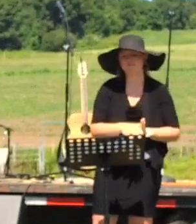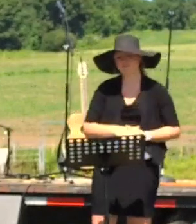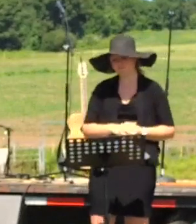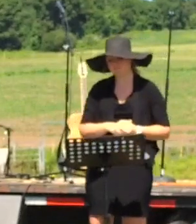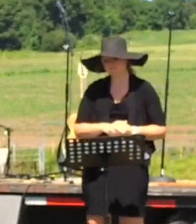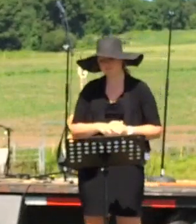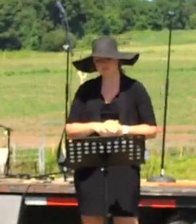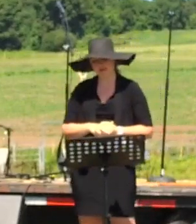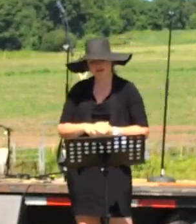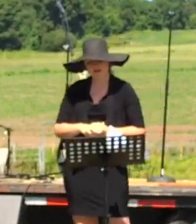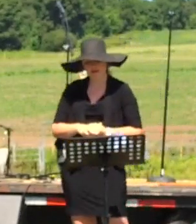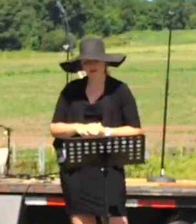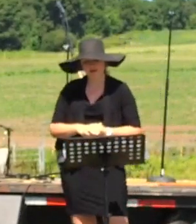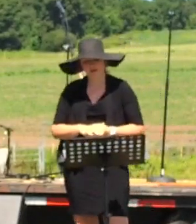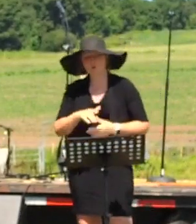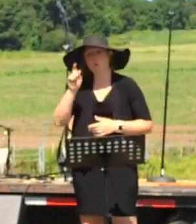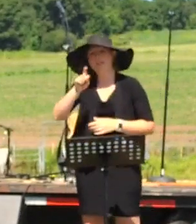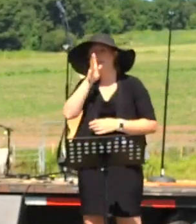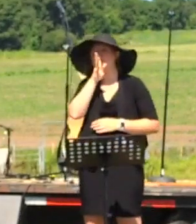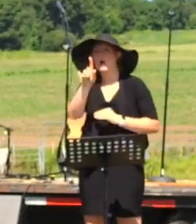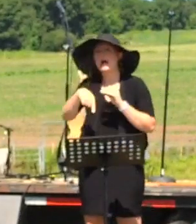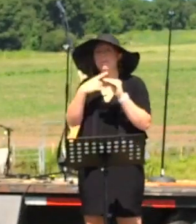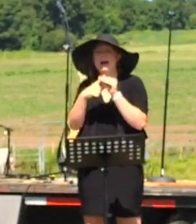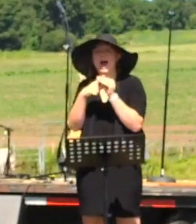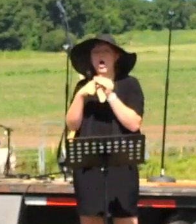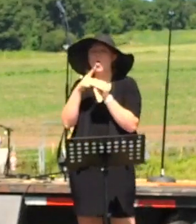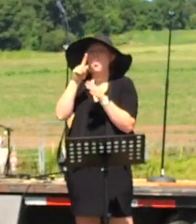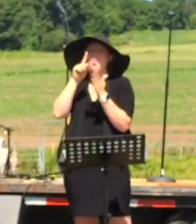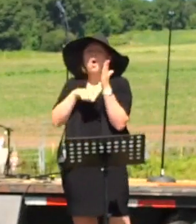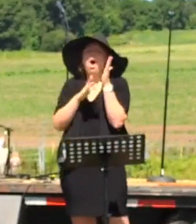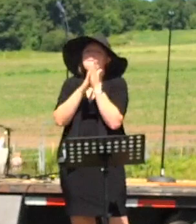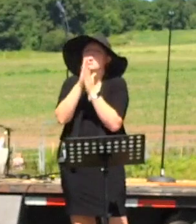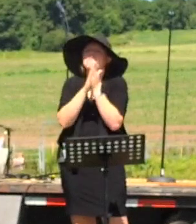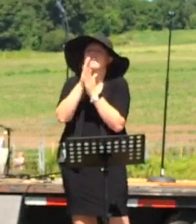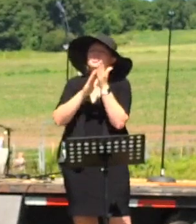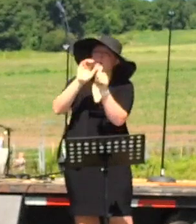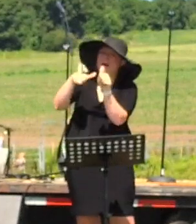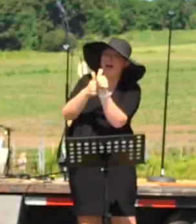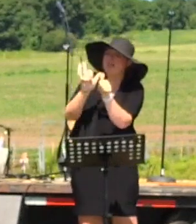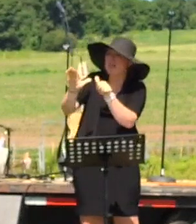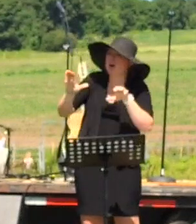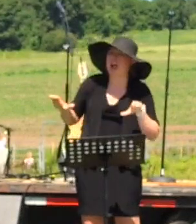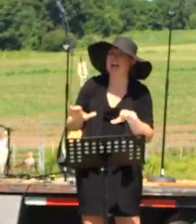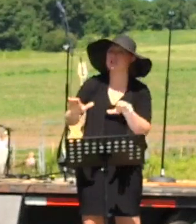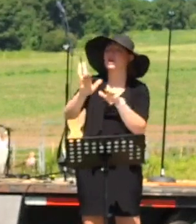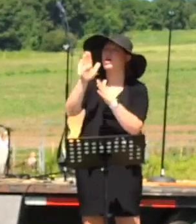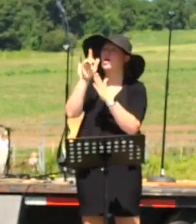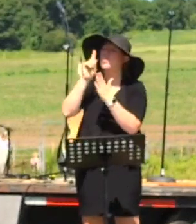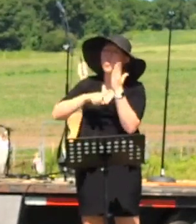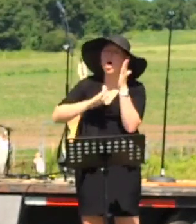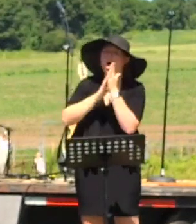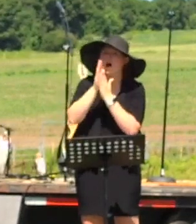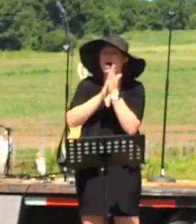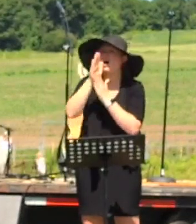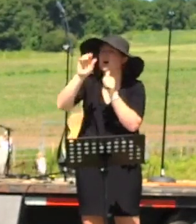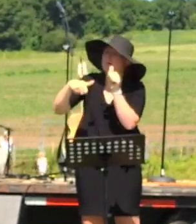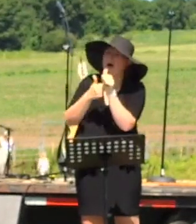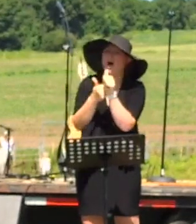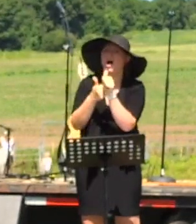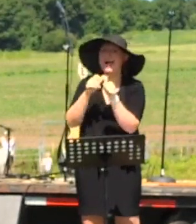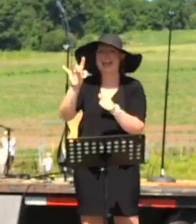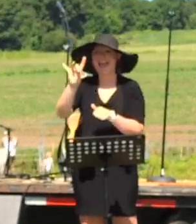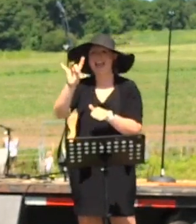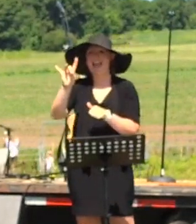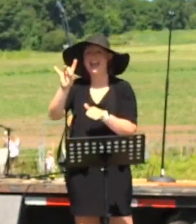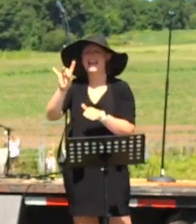have with the other types, we need to talk about what motivates our eights. What's behind that? What's their core sin? And